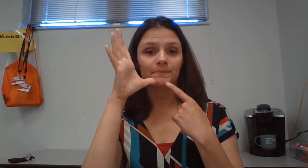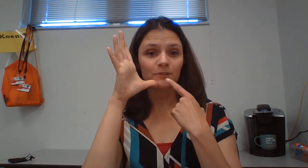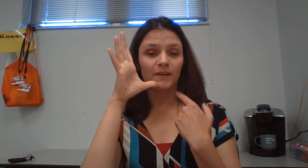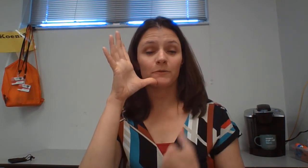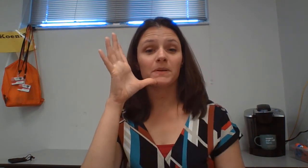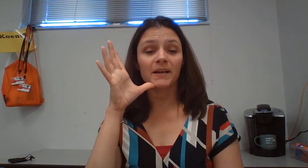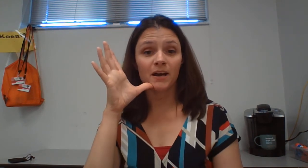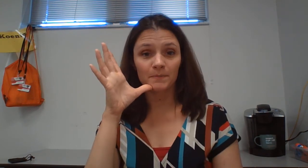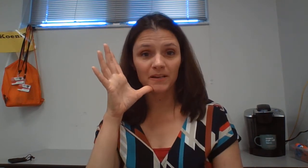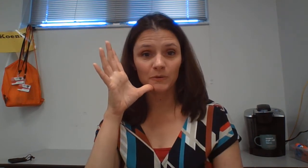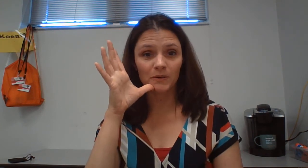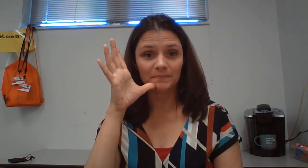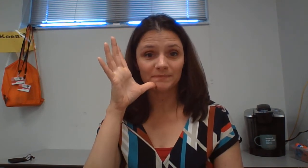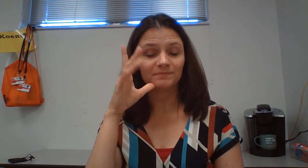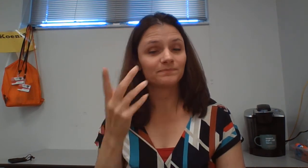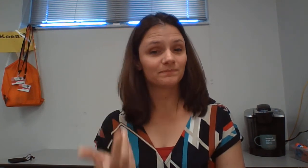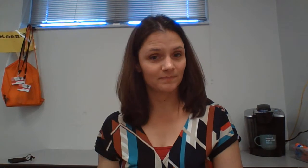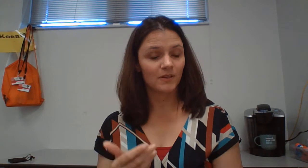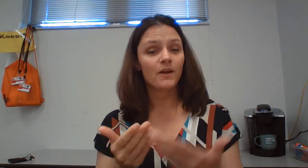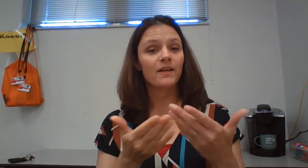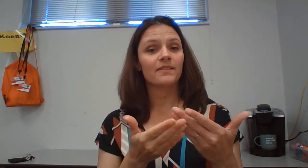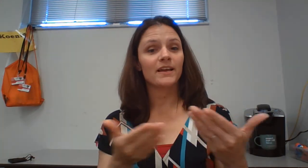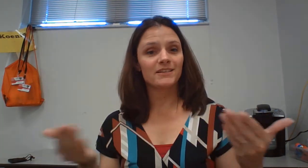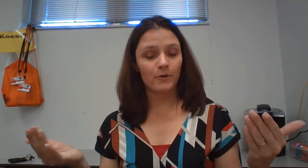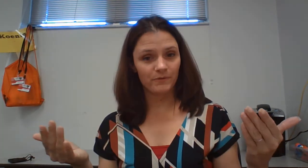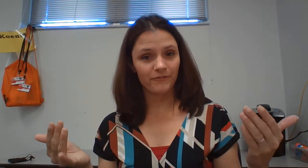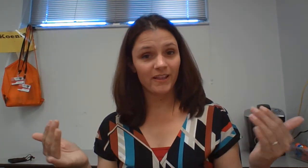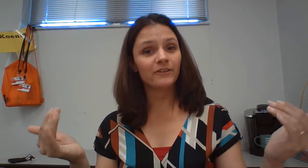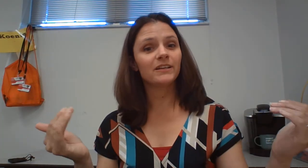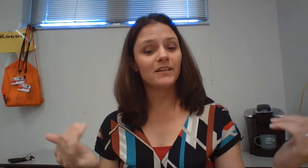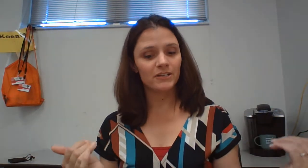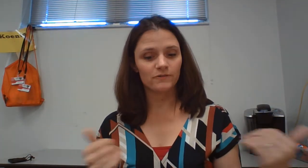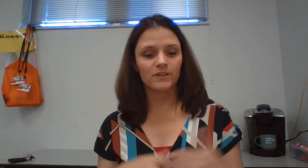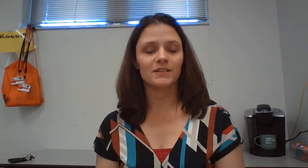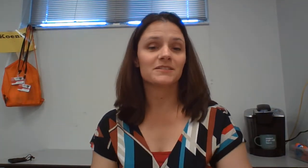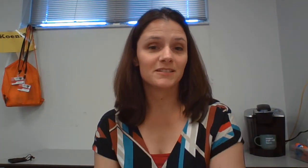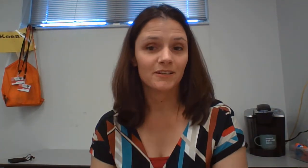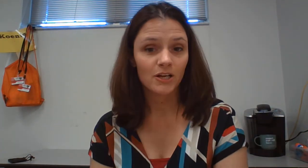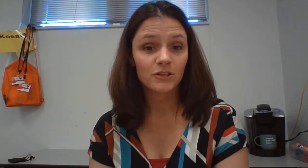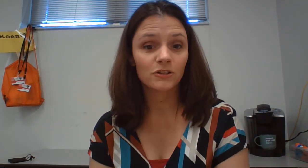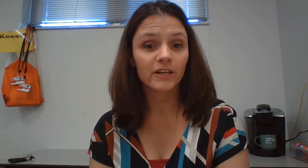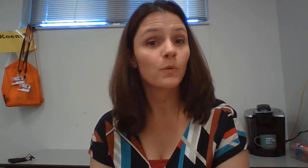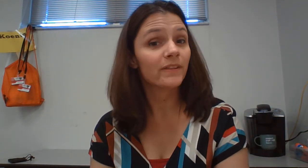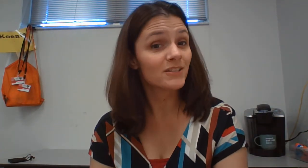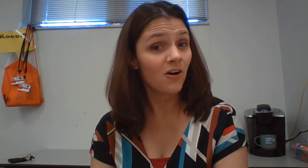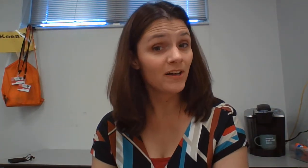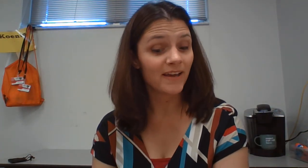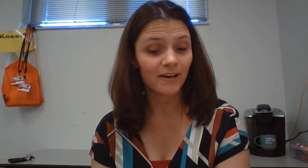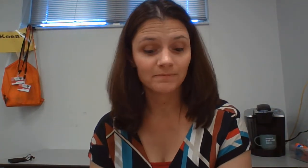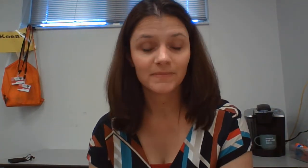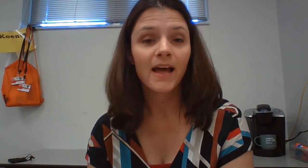that would be my non-manual. That's how I would fill out each of these. To look at one that's on there,